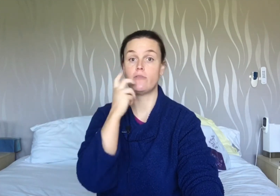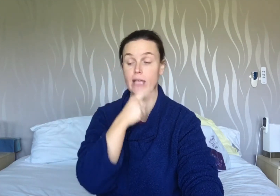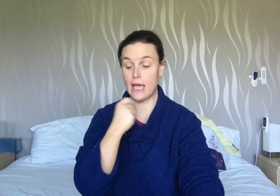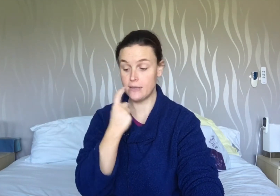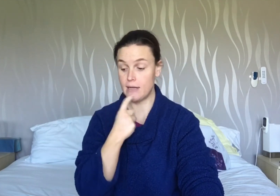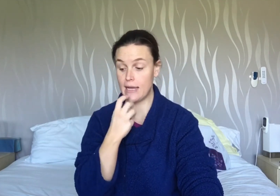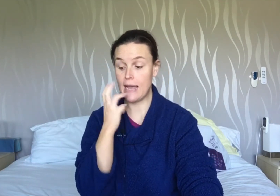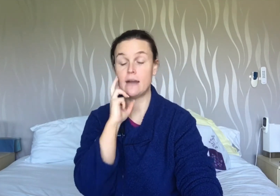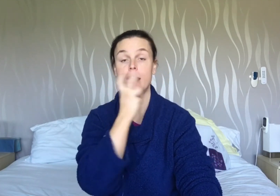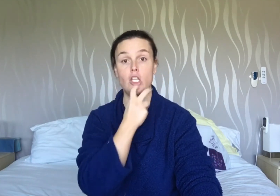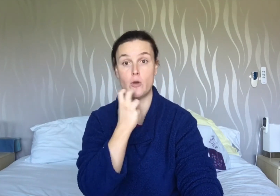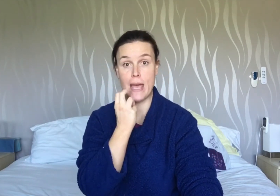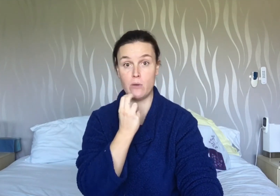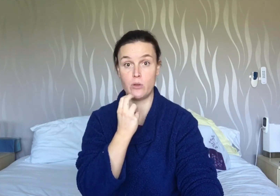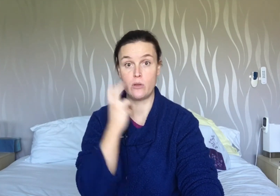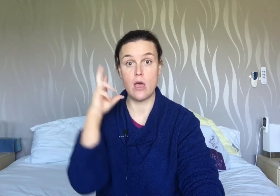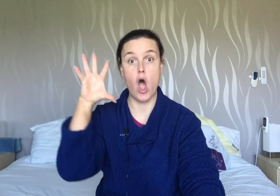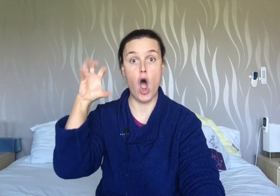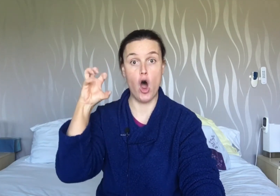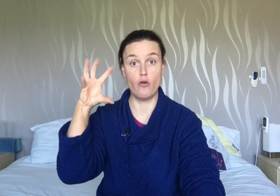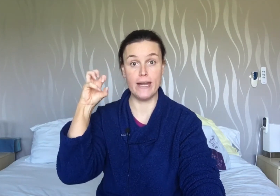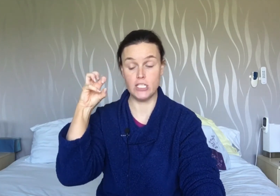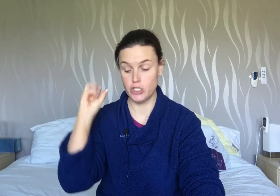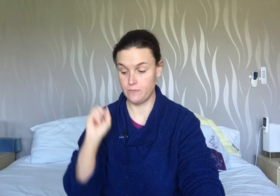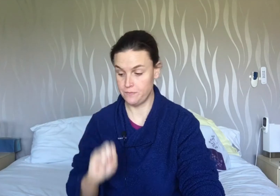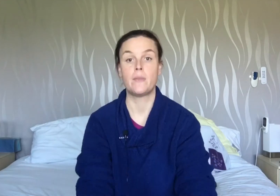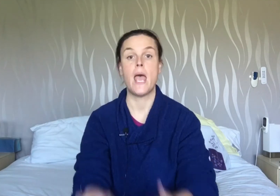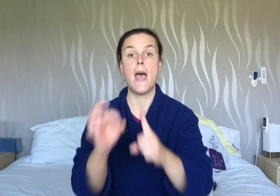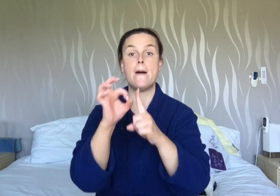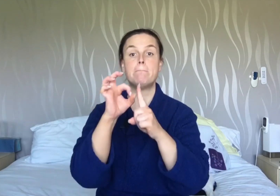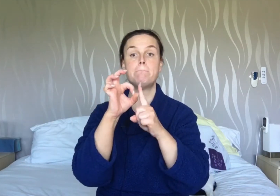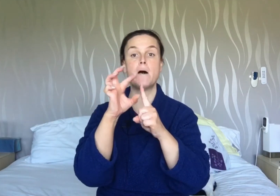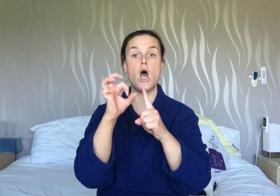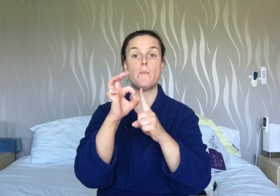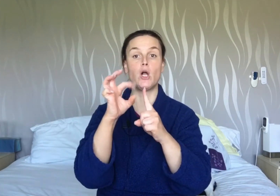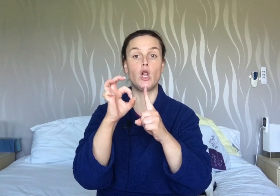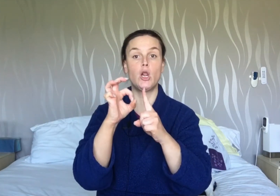Forget, again, your mouth. Orange. Purple.